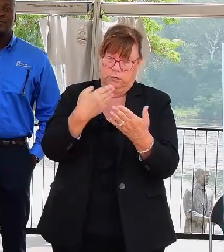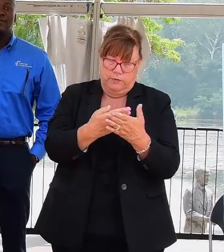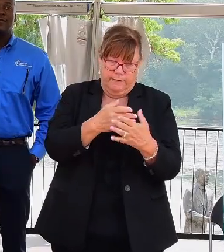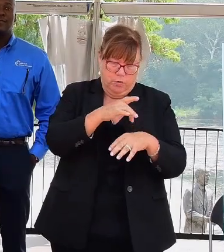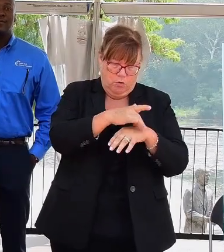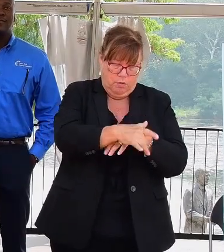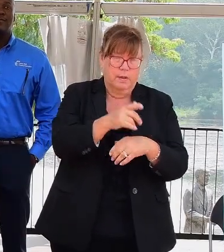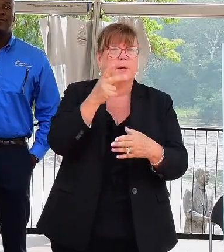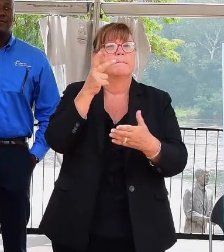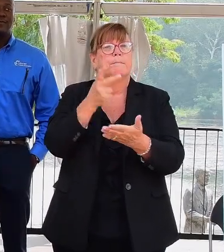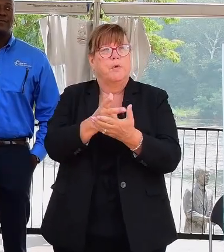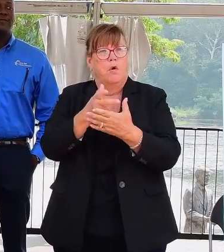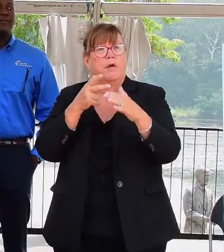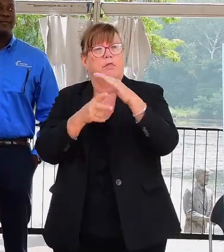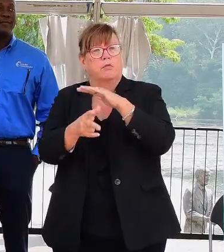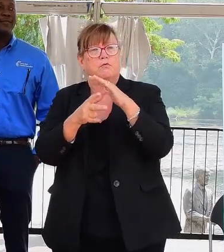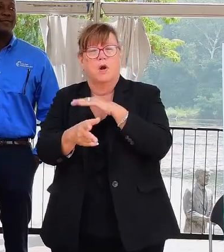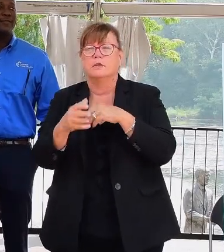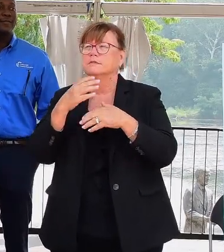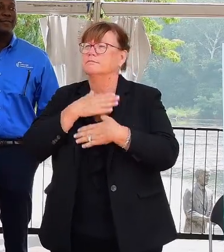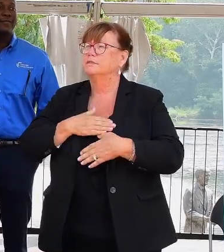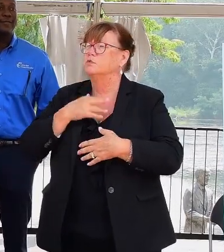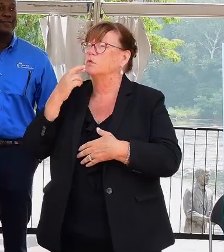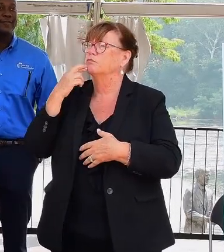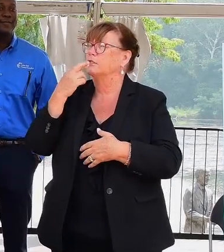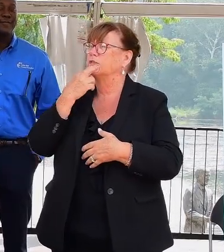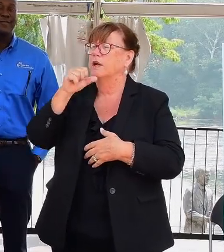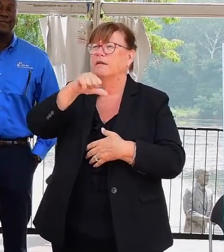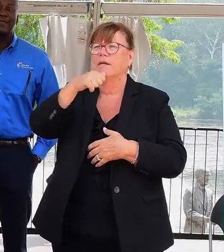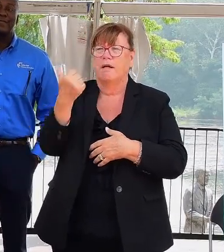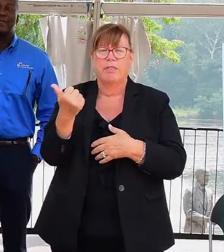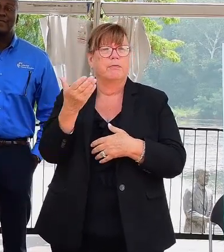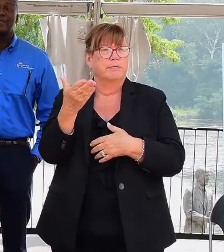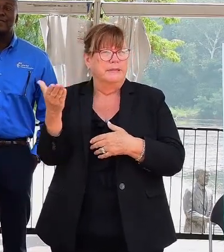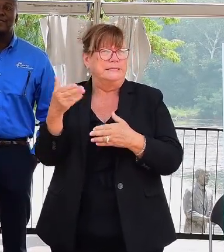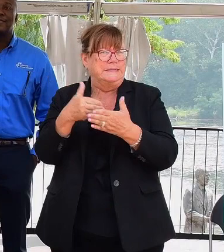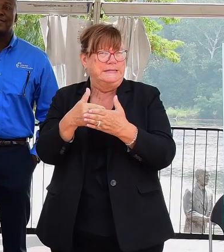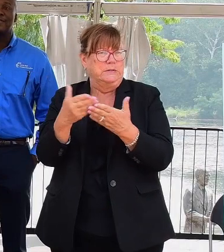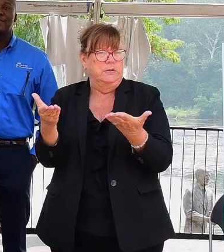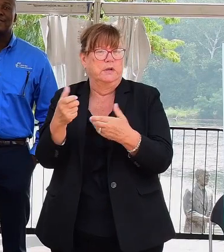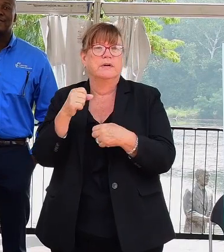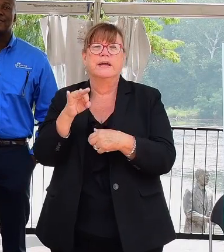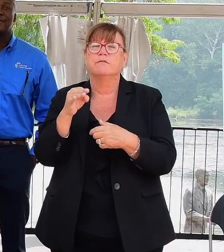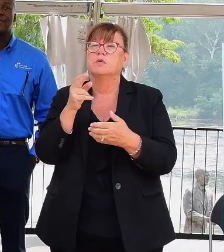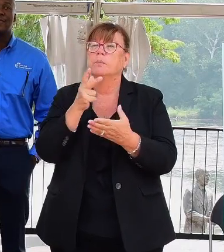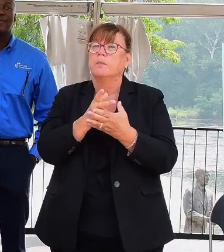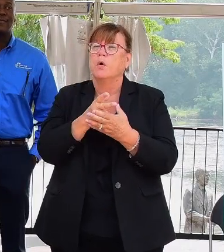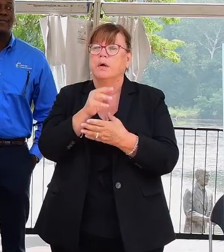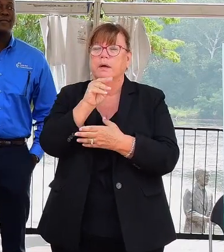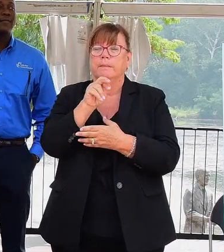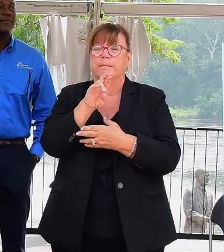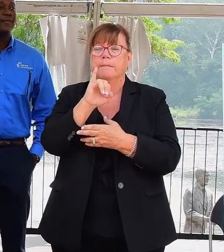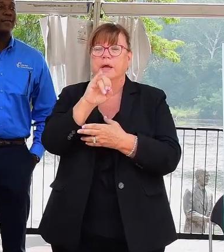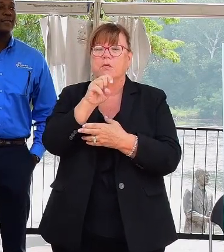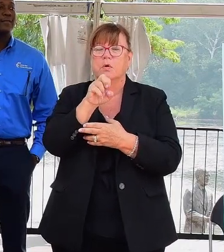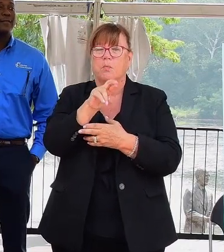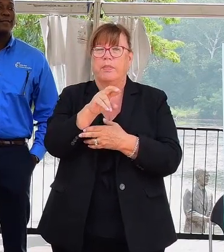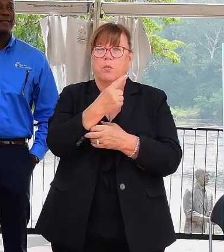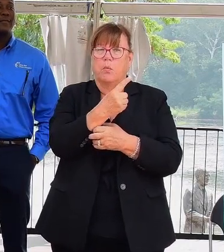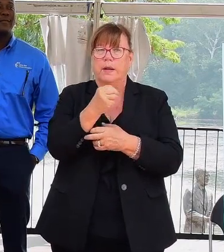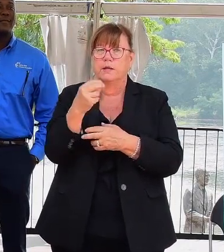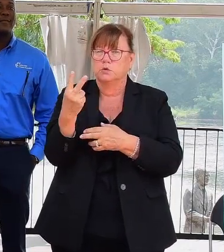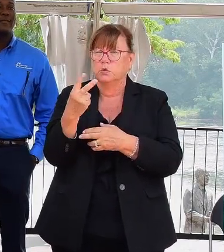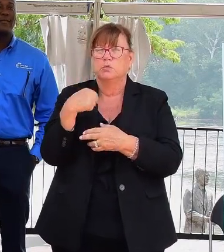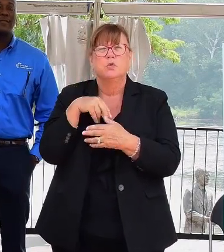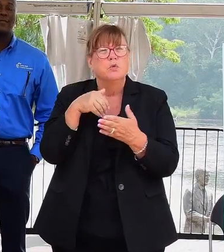in our garages, and then enjoy the restaurants and other attractions nearby. If you park at the Merriweather 1 and 2 garages, you're close to Food Market